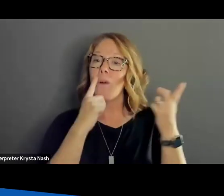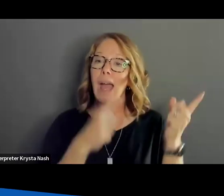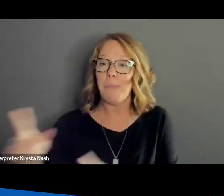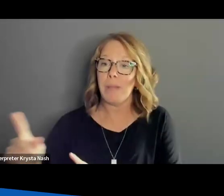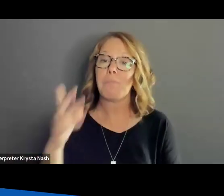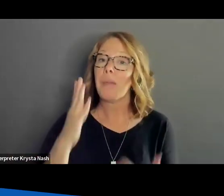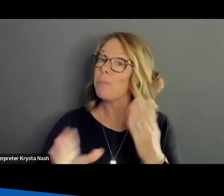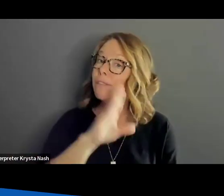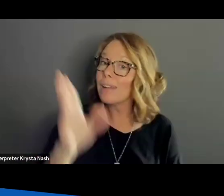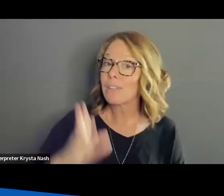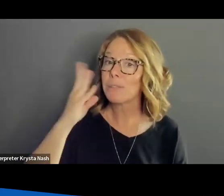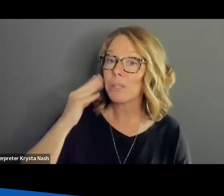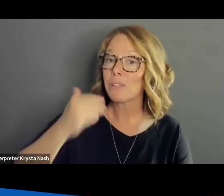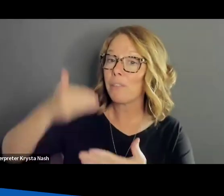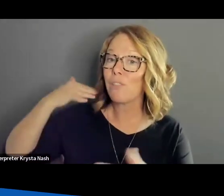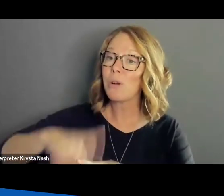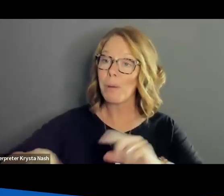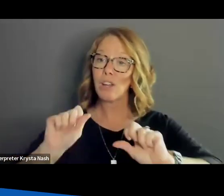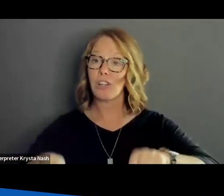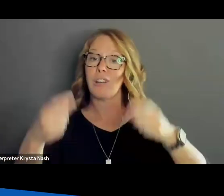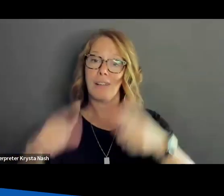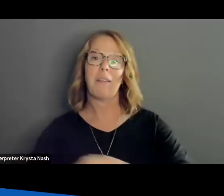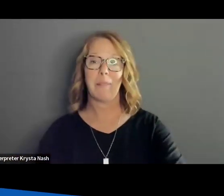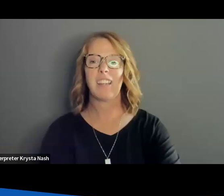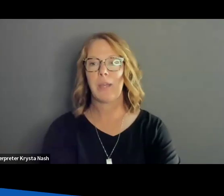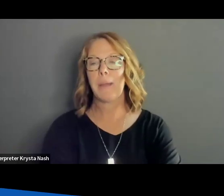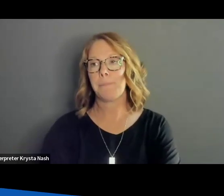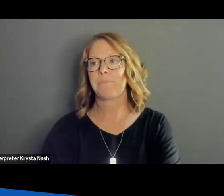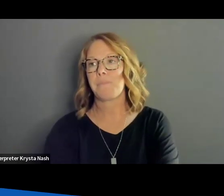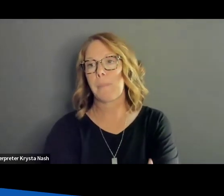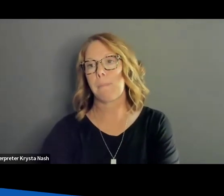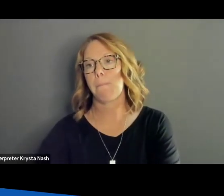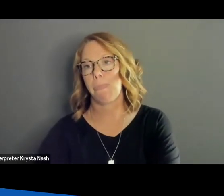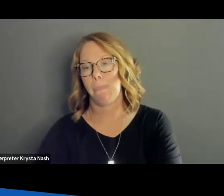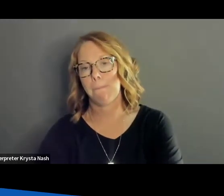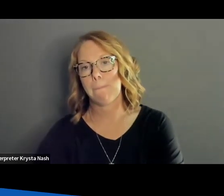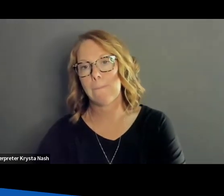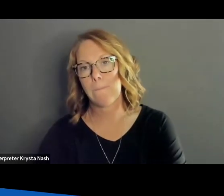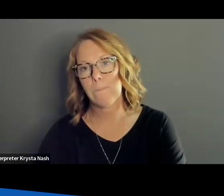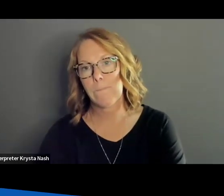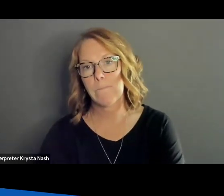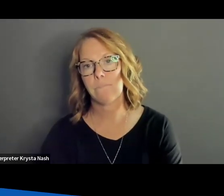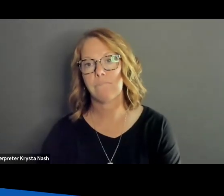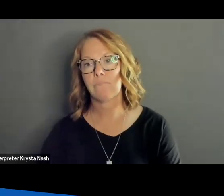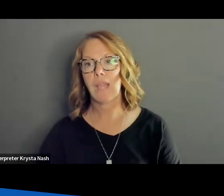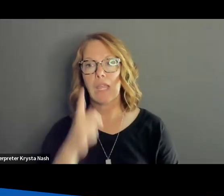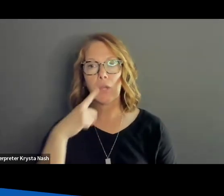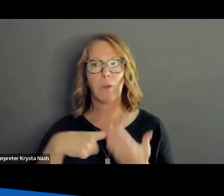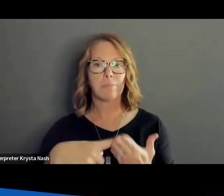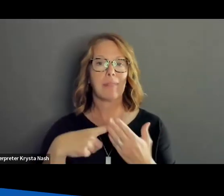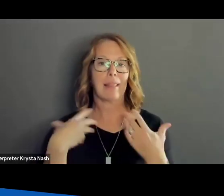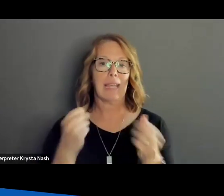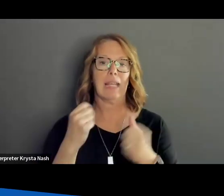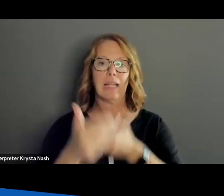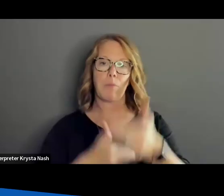never had it before. That would be certainly a big problem, and you would want to talk about the healing